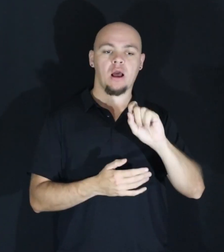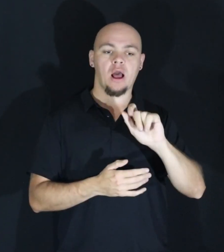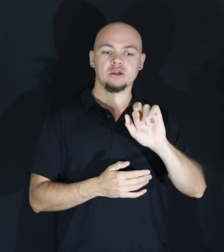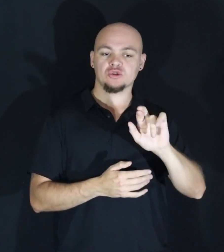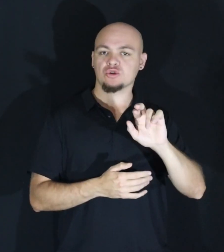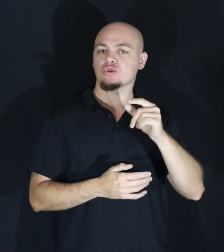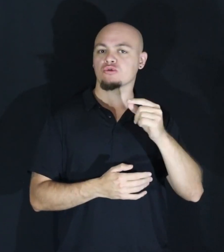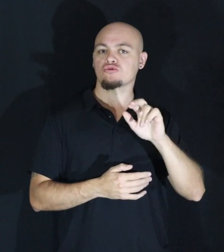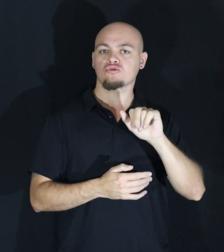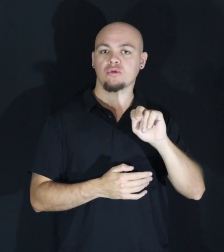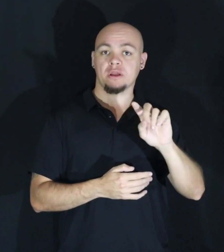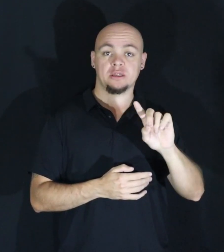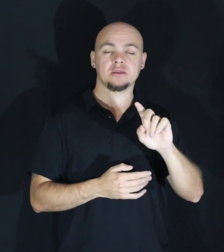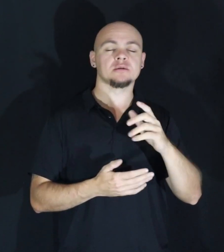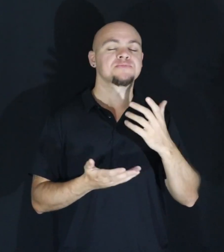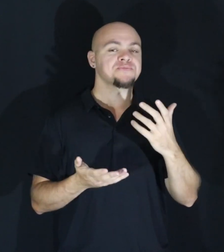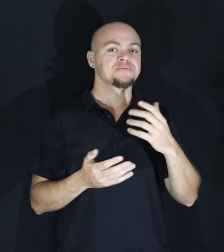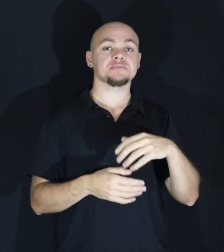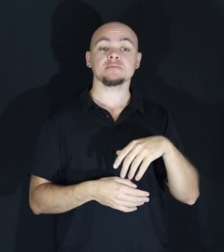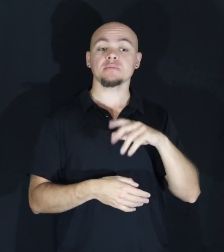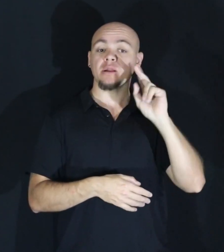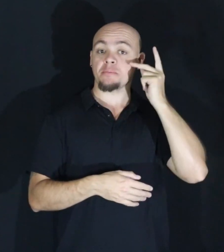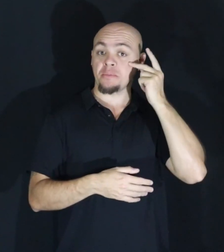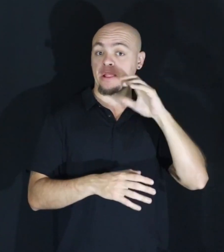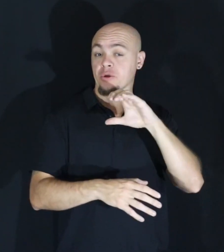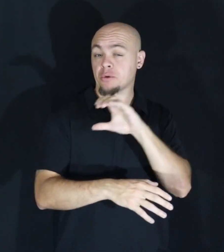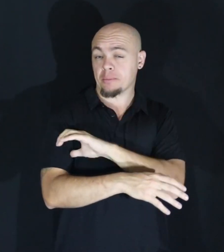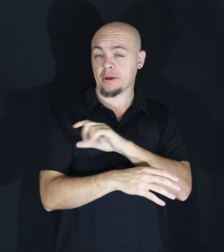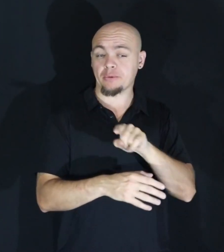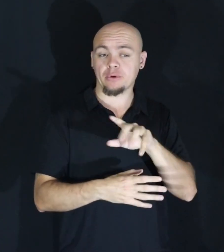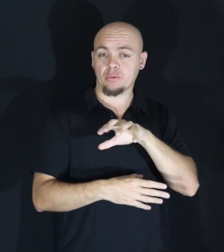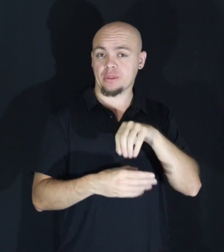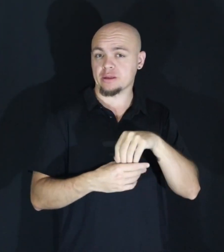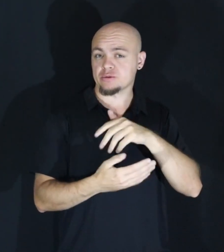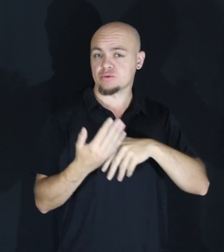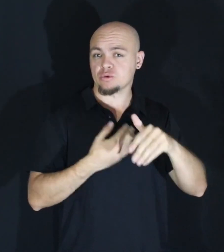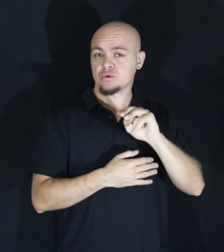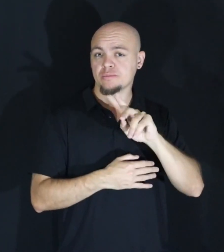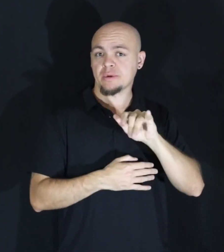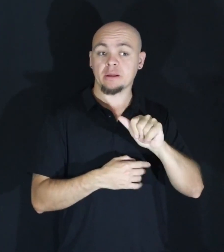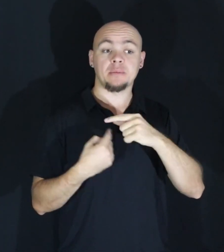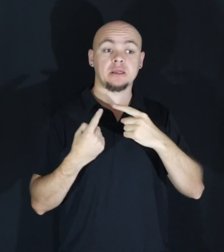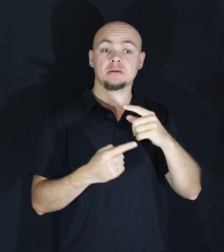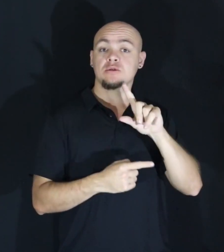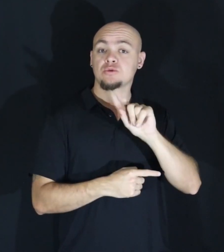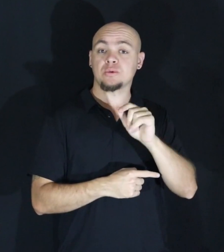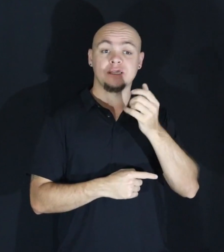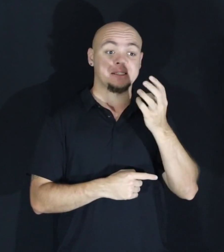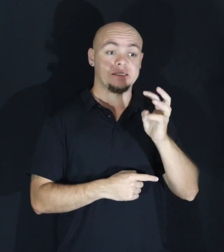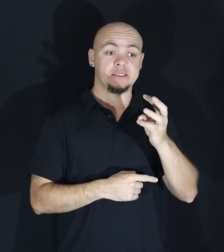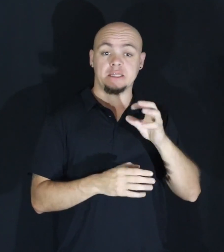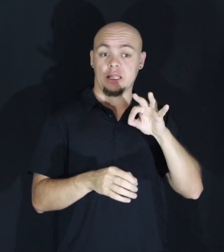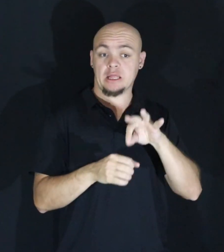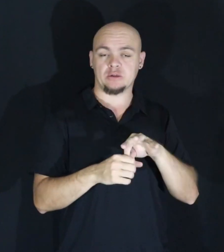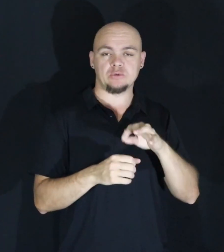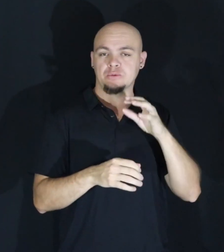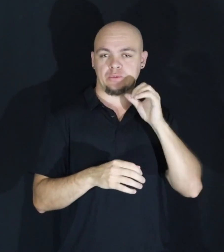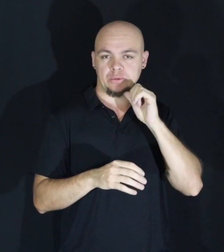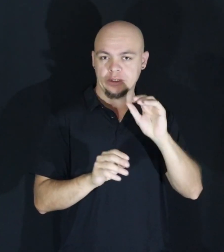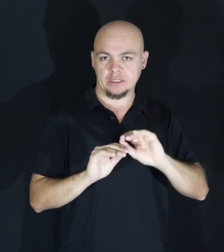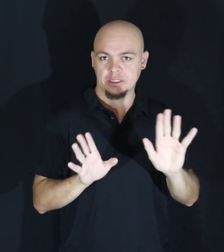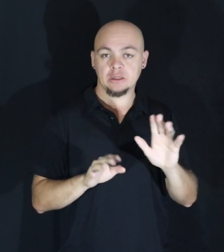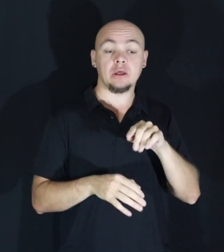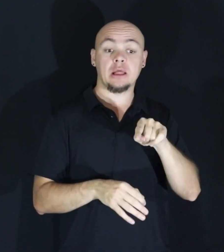There's political power in social media, but up until the 2016 election, it wasn't that apparent. We saw a